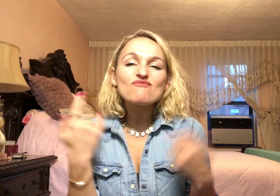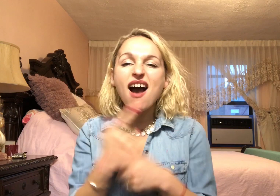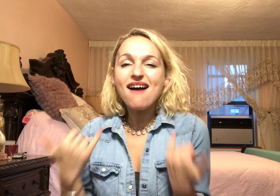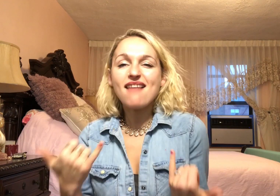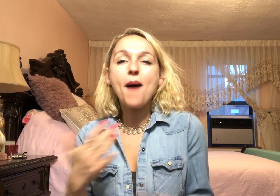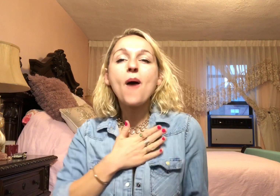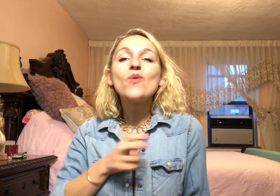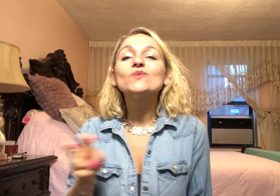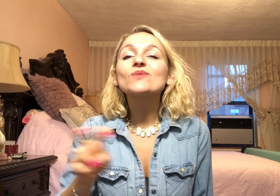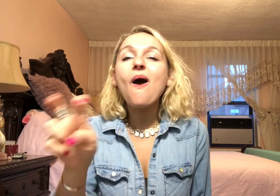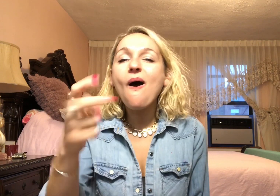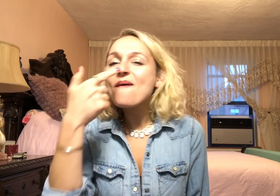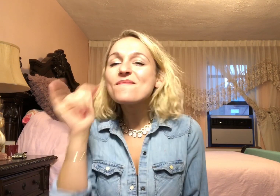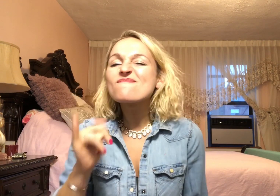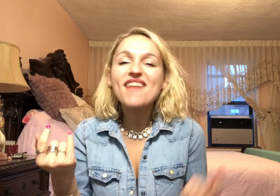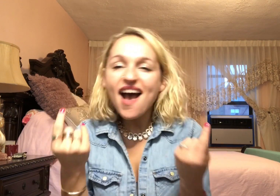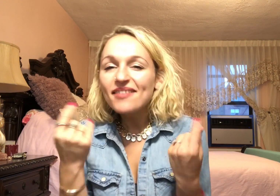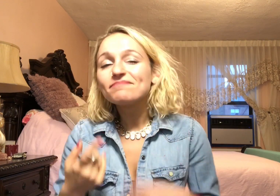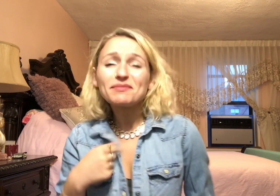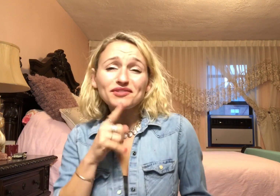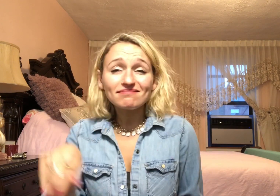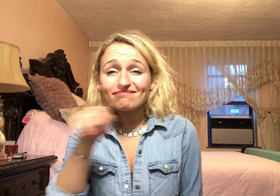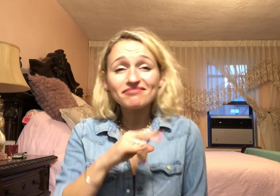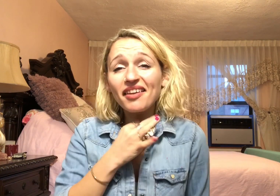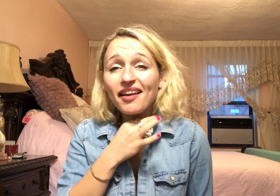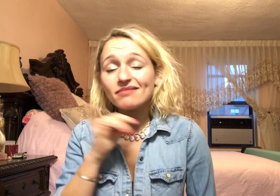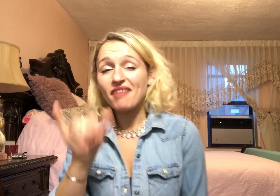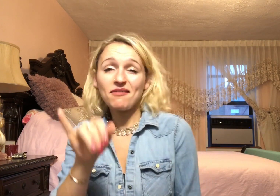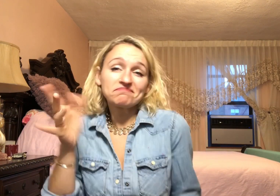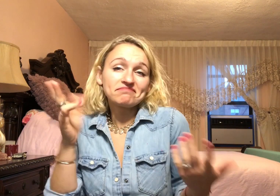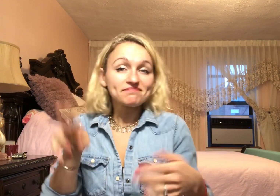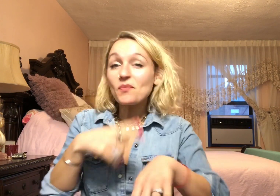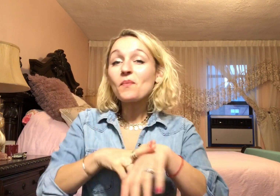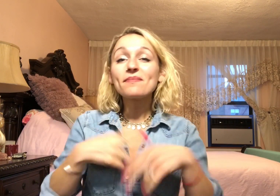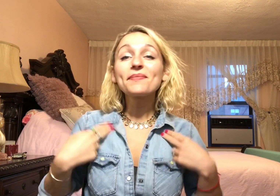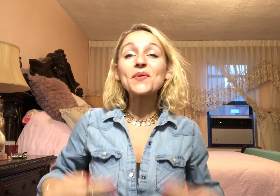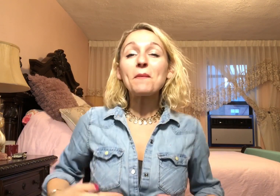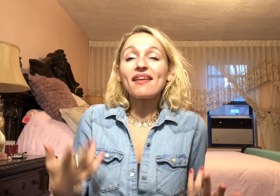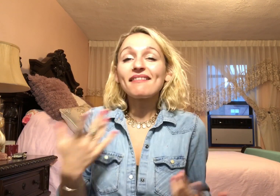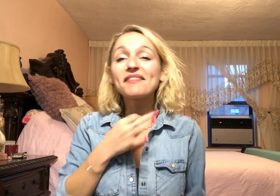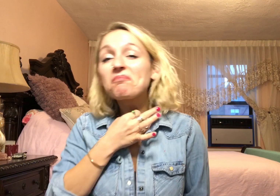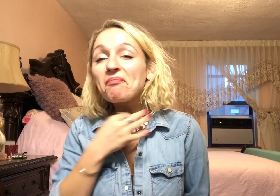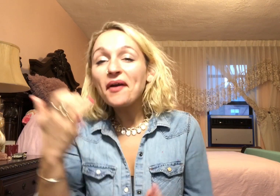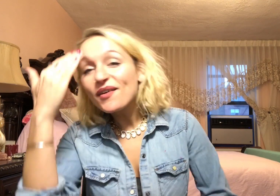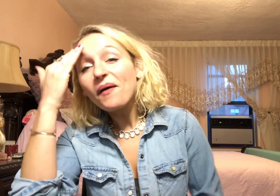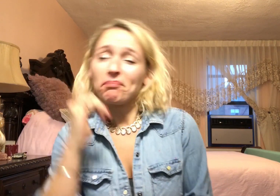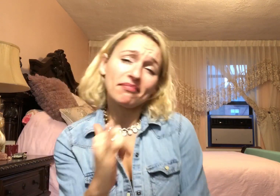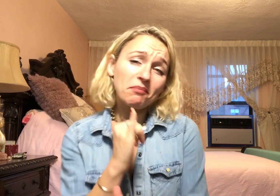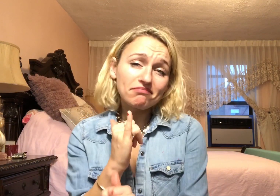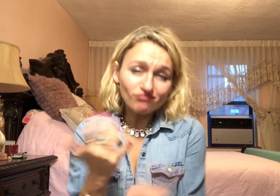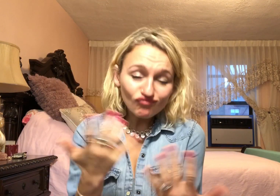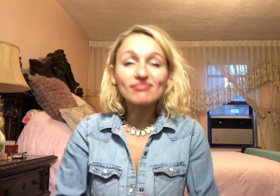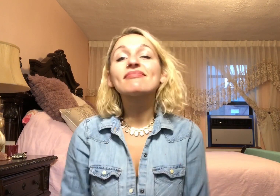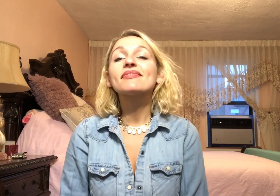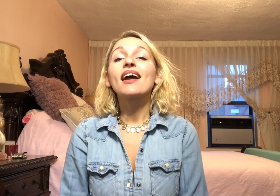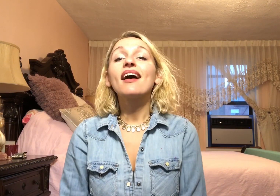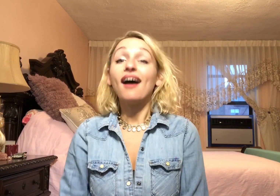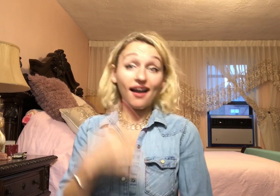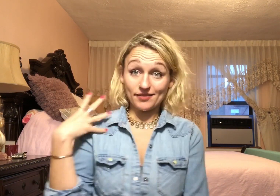life and my current journey. I'm sure, like all humans, it's natural for you to be curious and interested. I would be